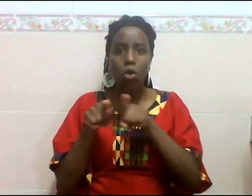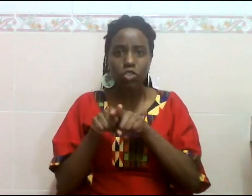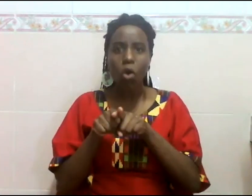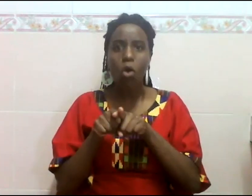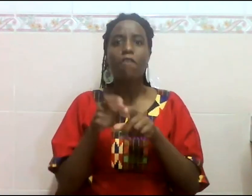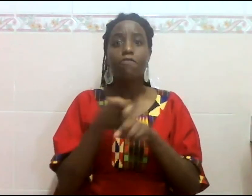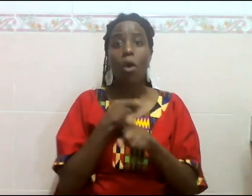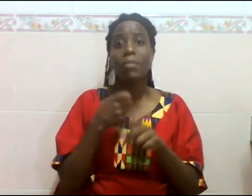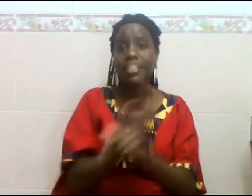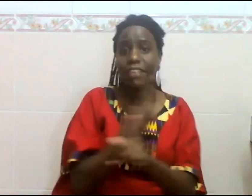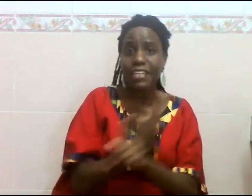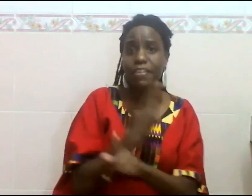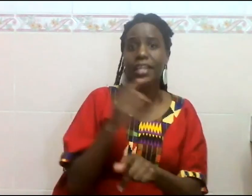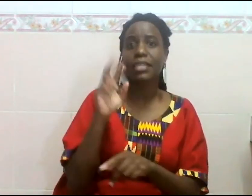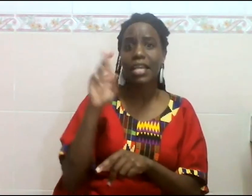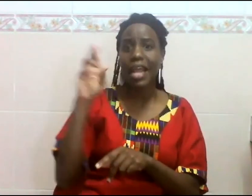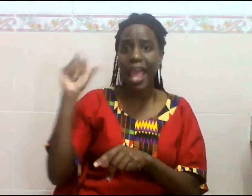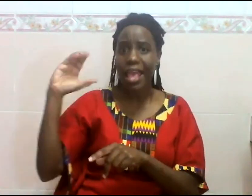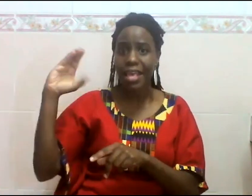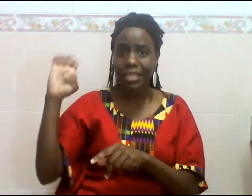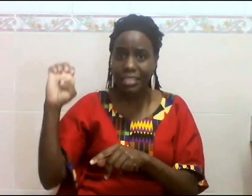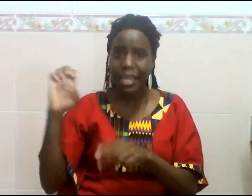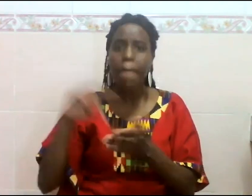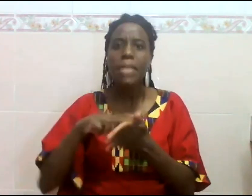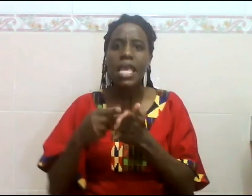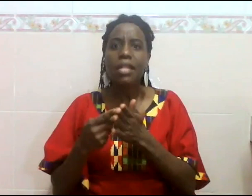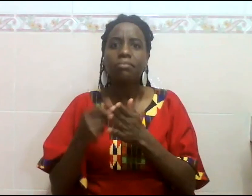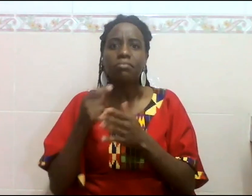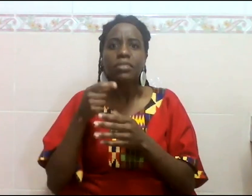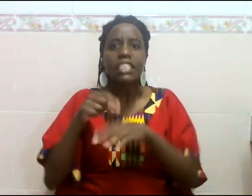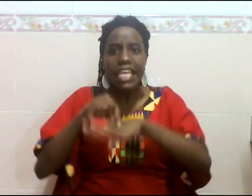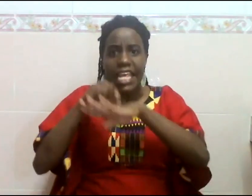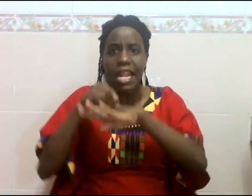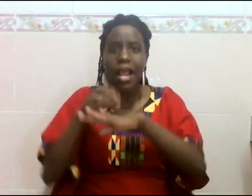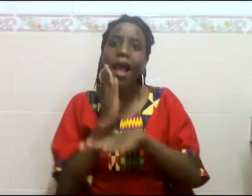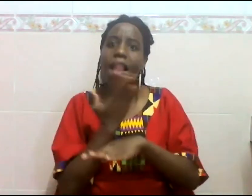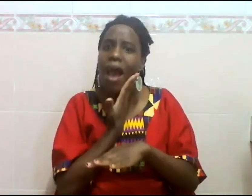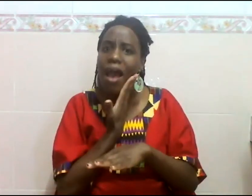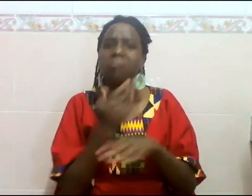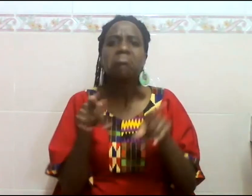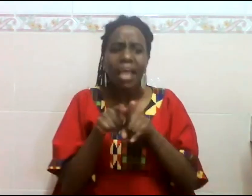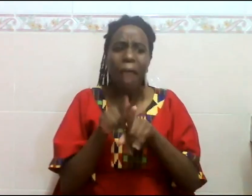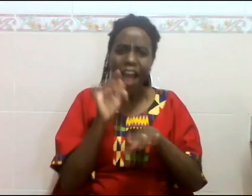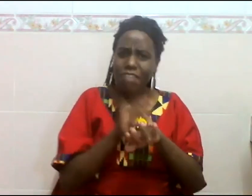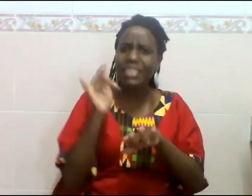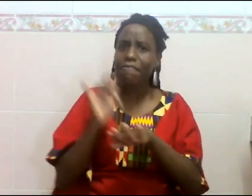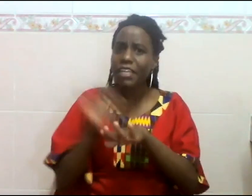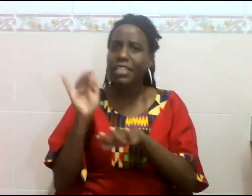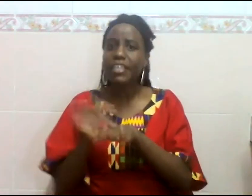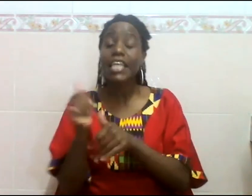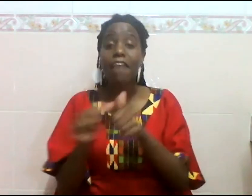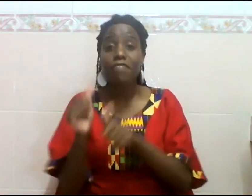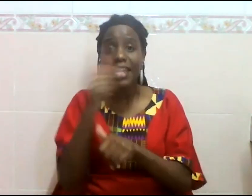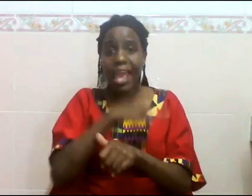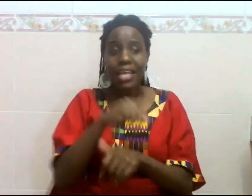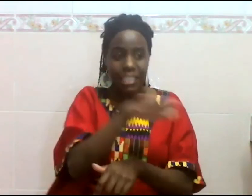colonial space, but that it affects us today in terms of the spaces that we sit in terms